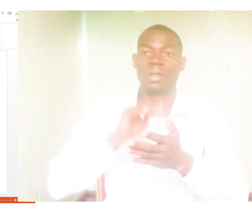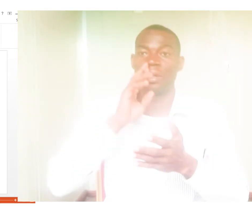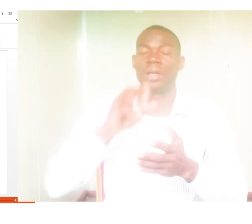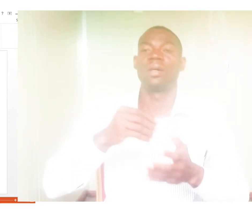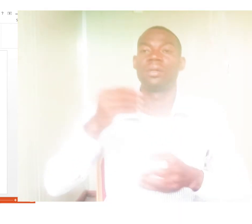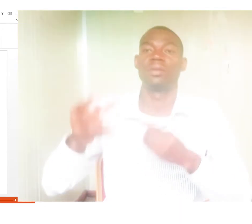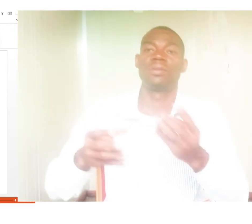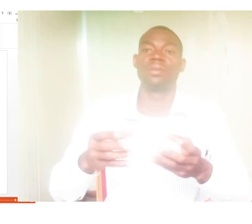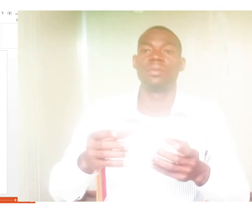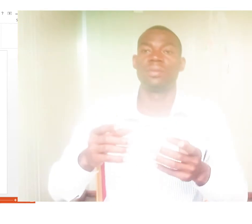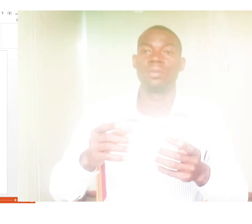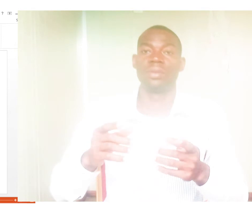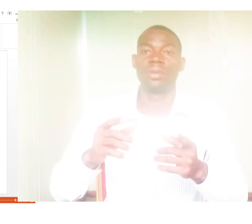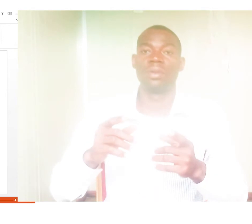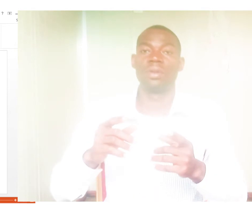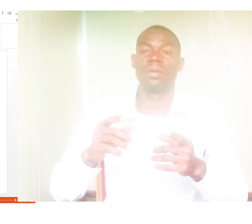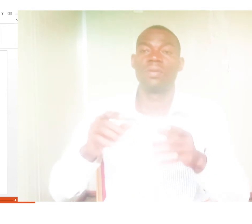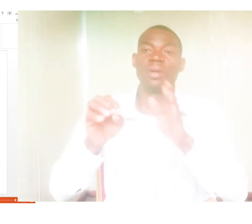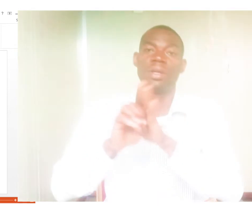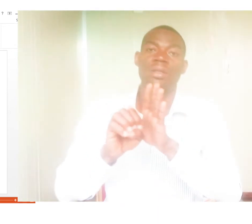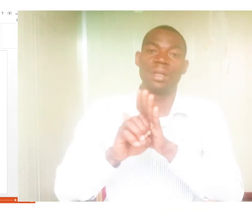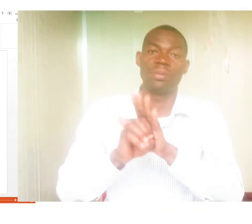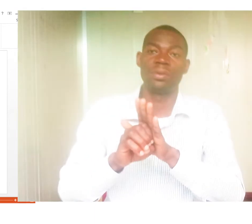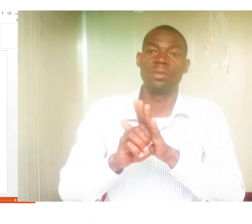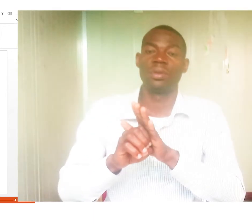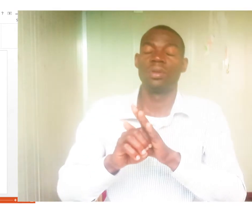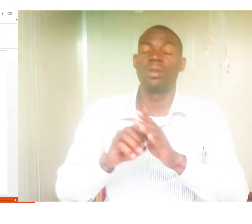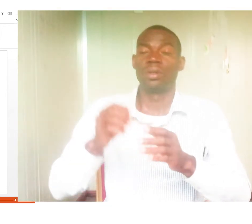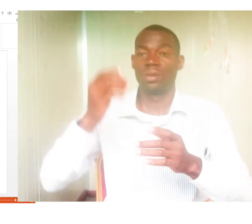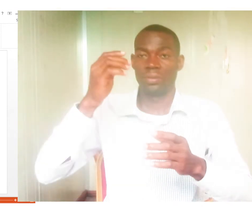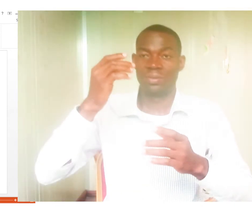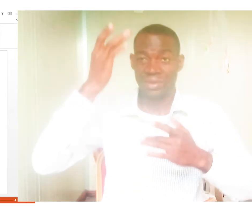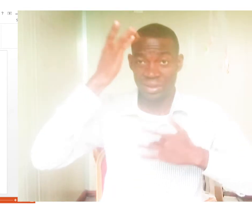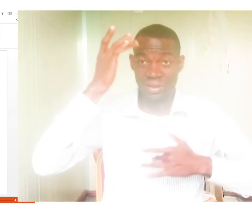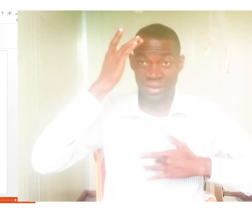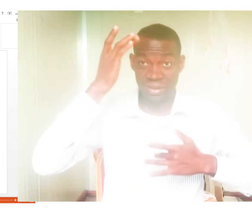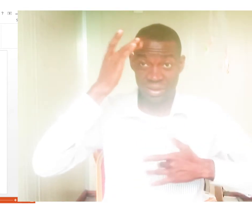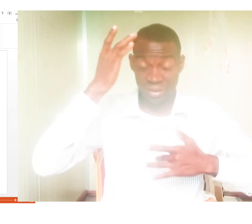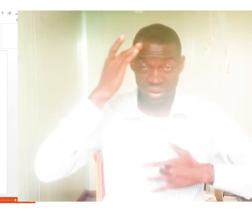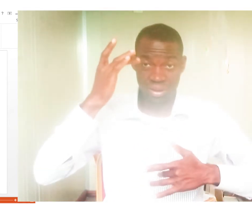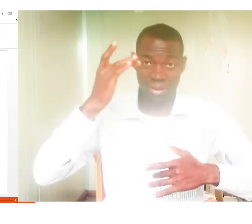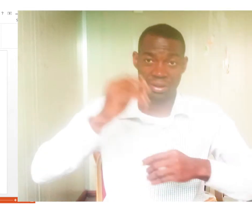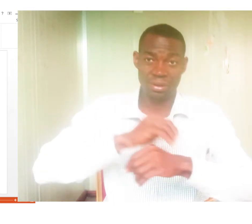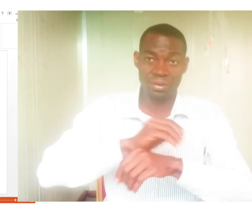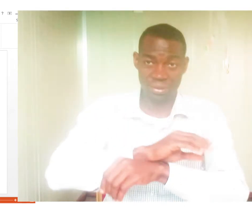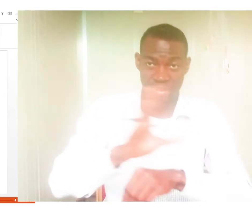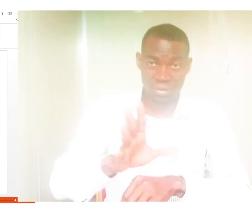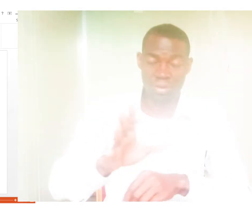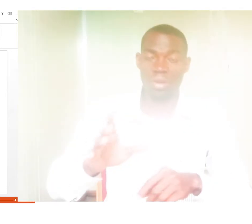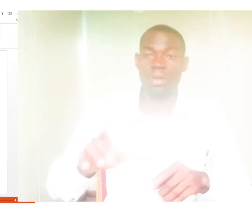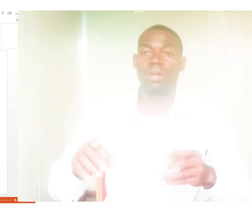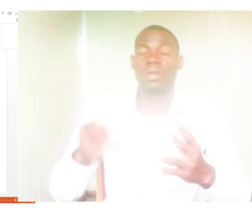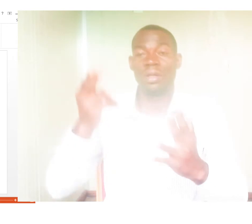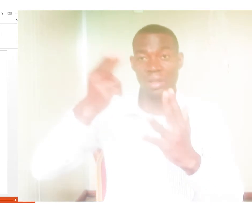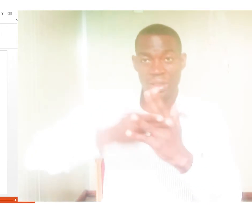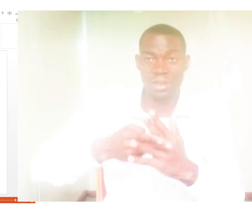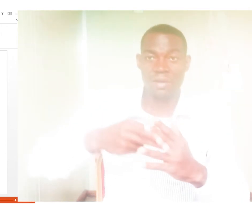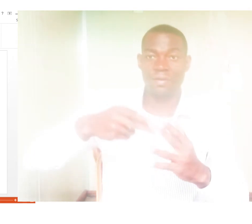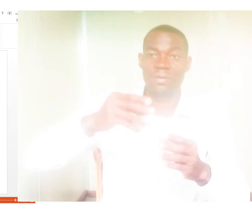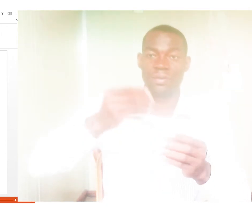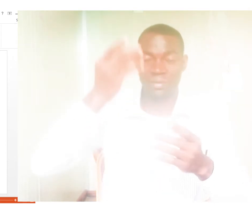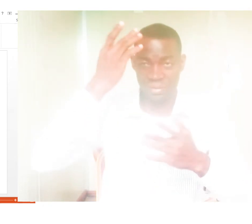the outbreak of coronavirus, HIV/AIDS pandemic, as well as safe motherhood.